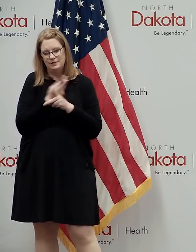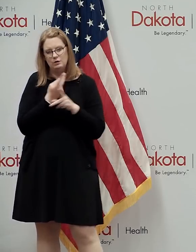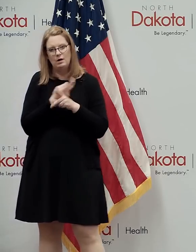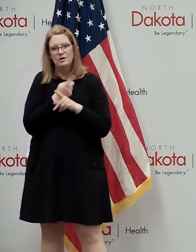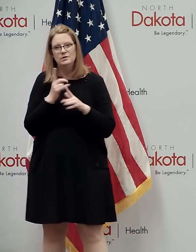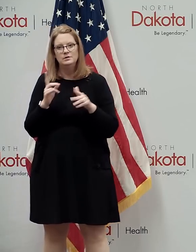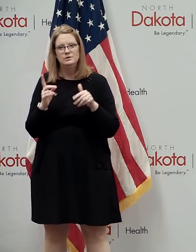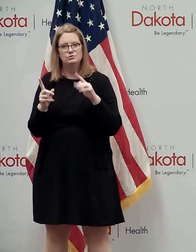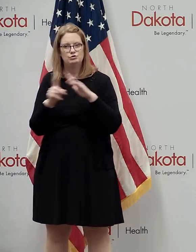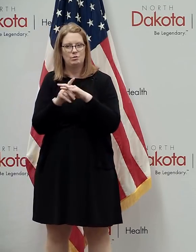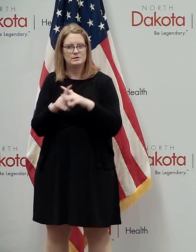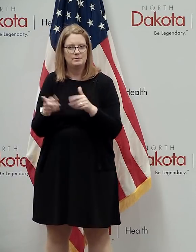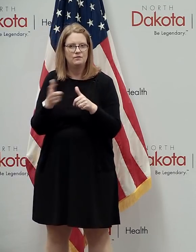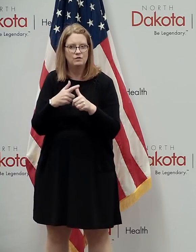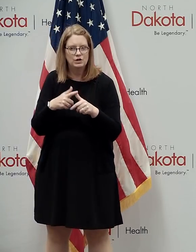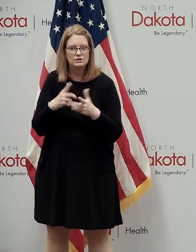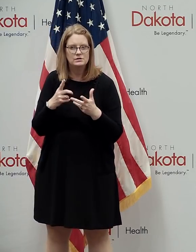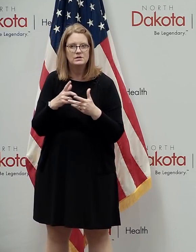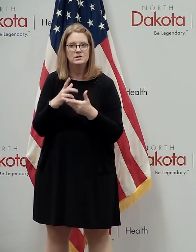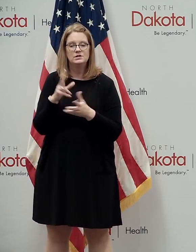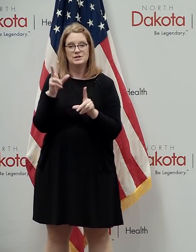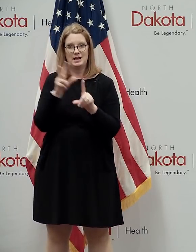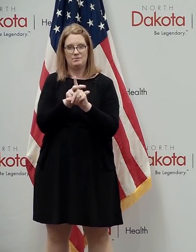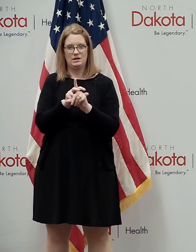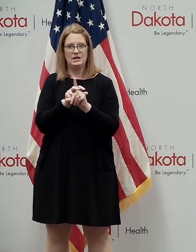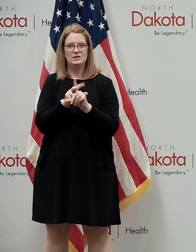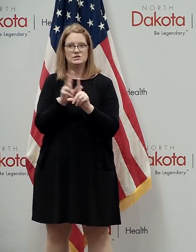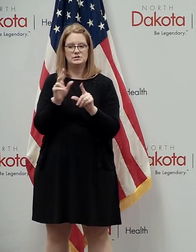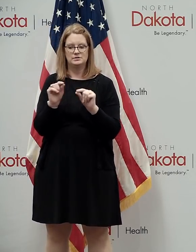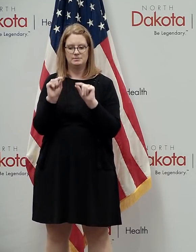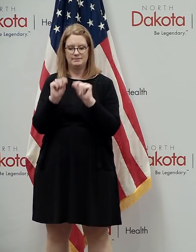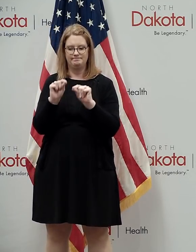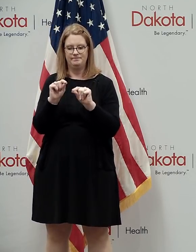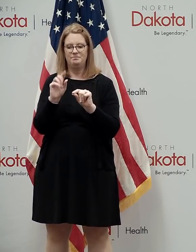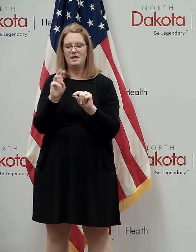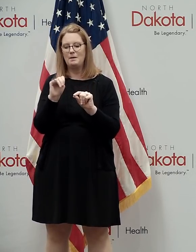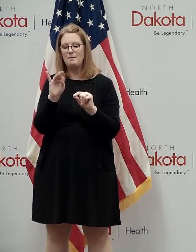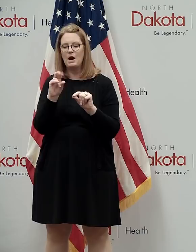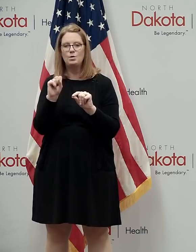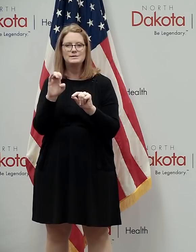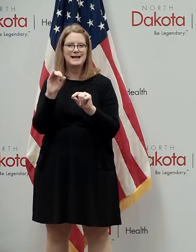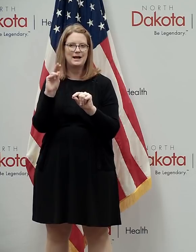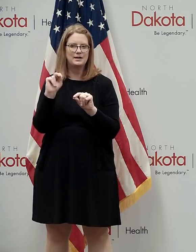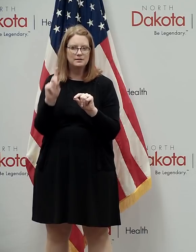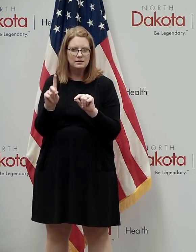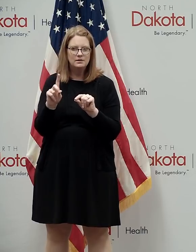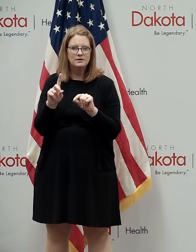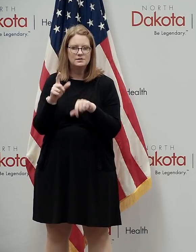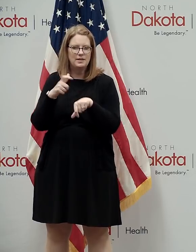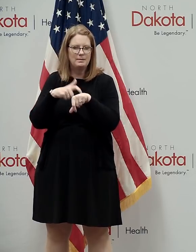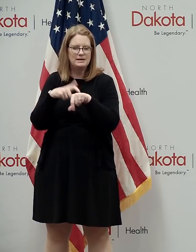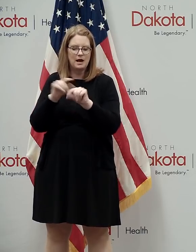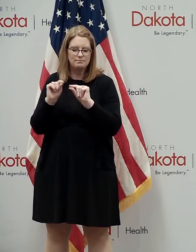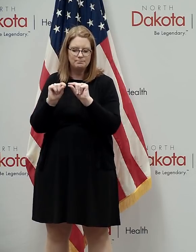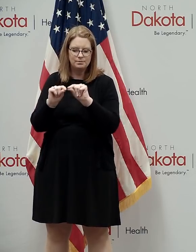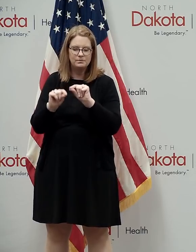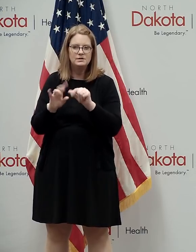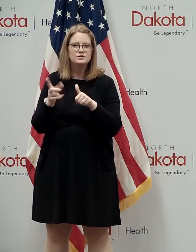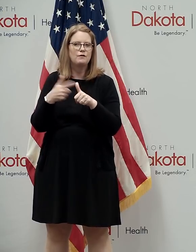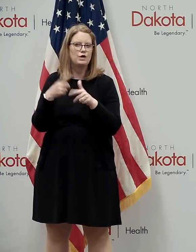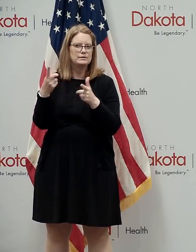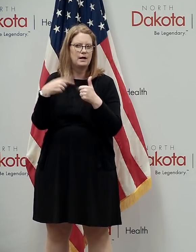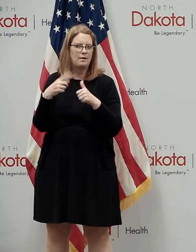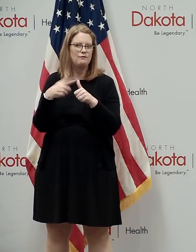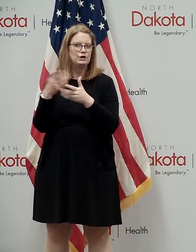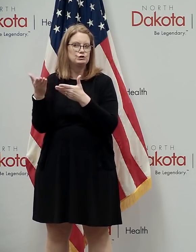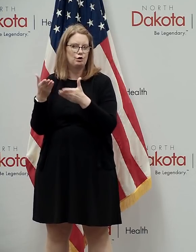be time stamping those applications by the microsecond, but I'm extremely hopeful that there will be enough money